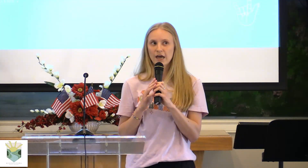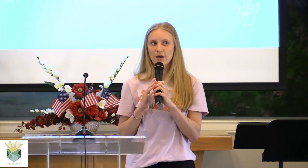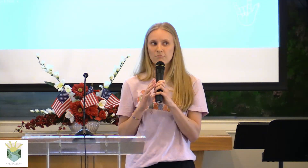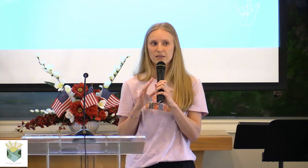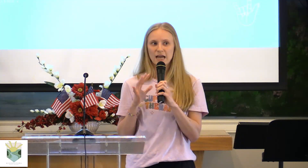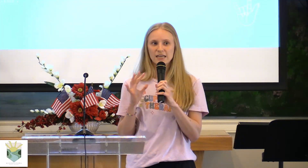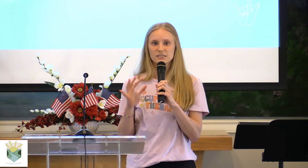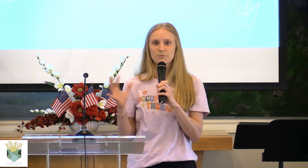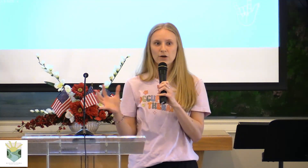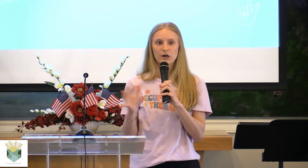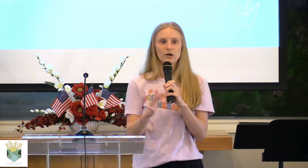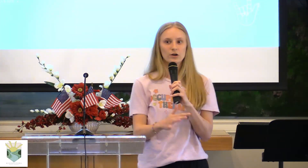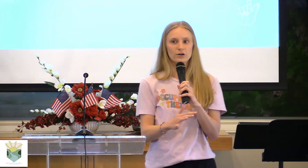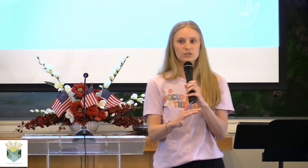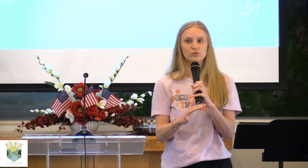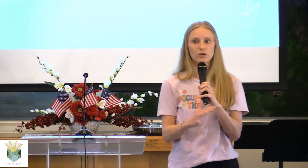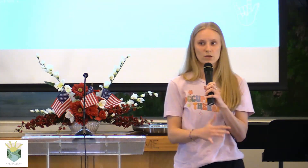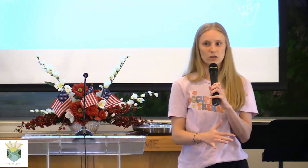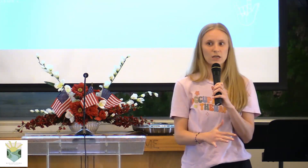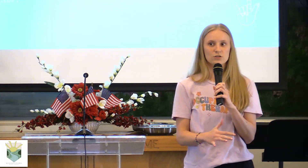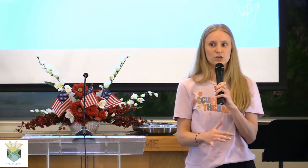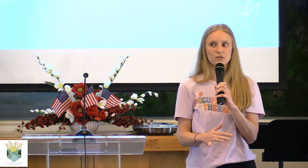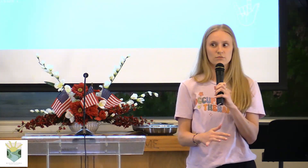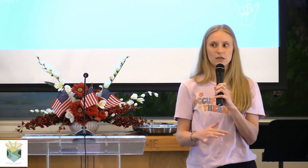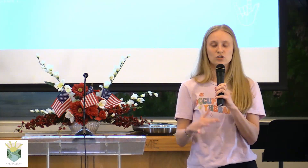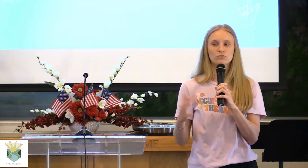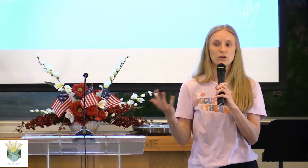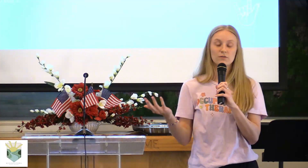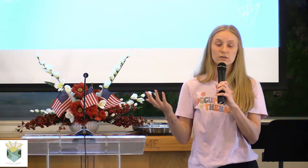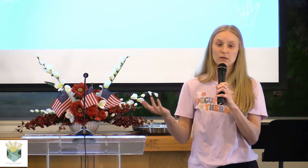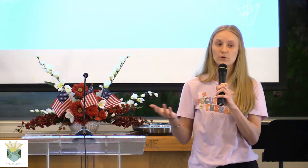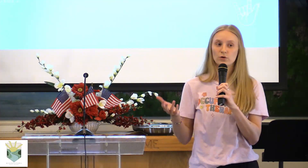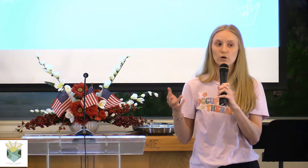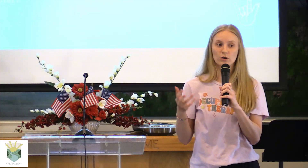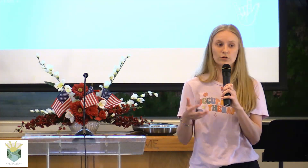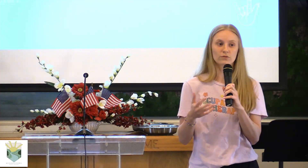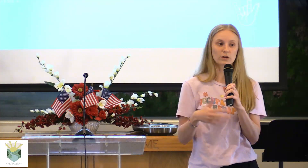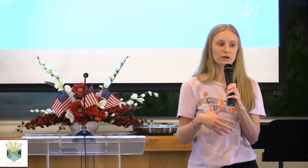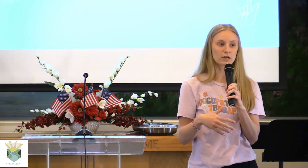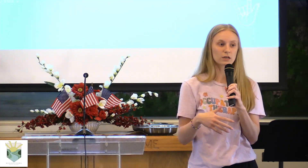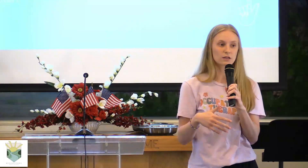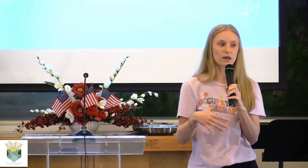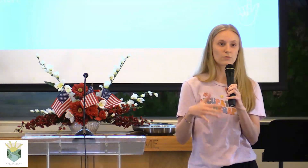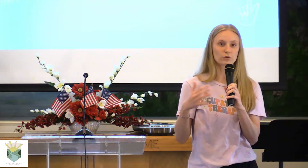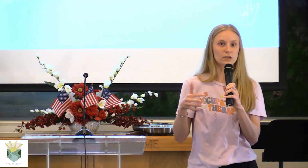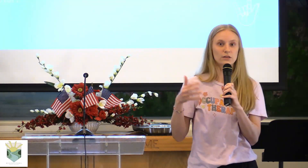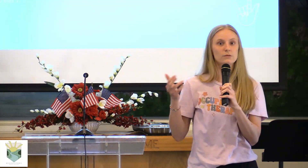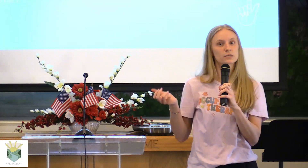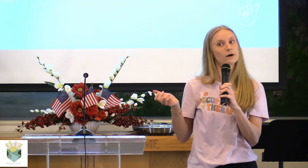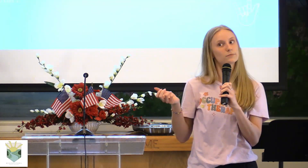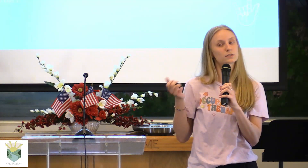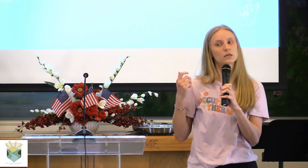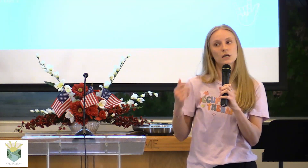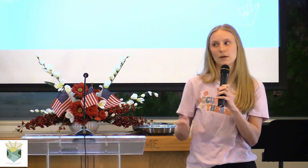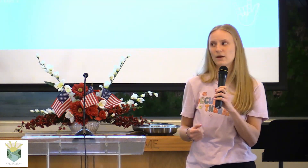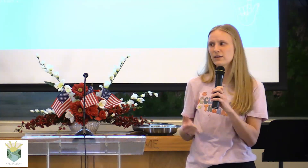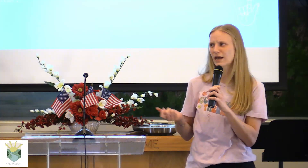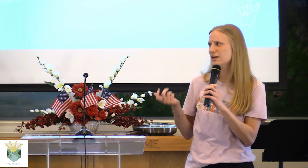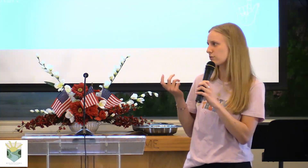but that is a barrier to communication because you don't, even people who are hard of hearing, reading lips helps. I feel like I even read